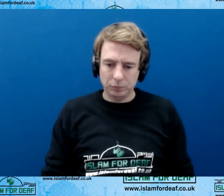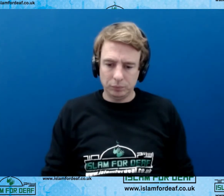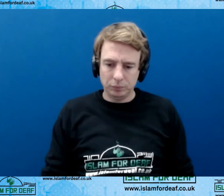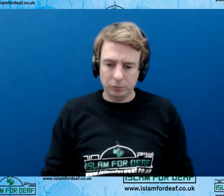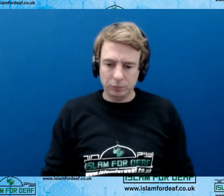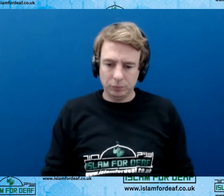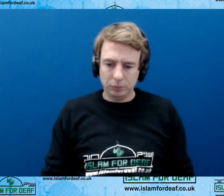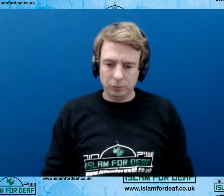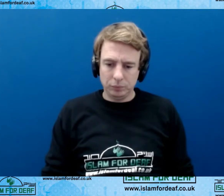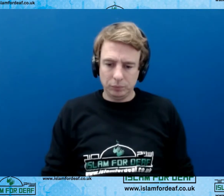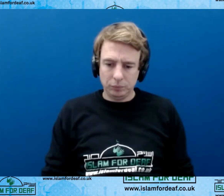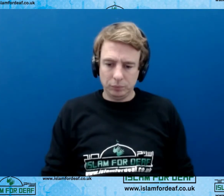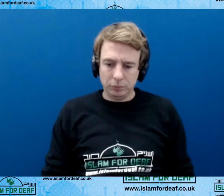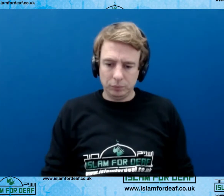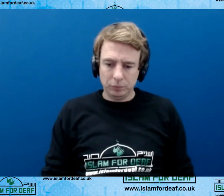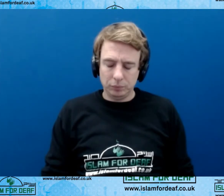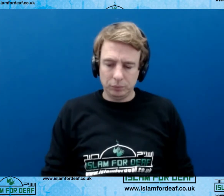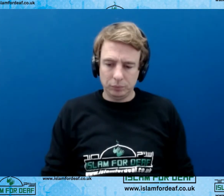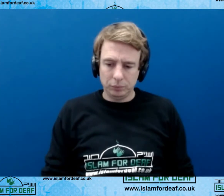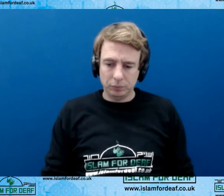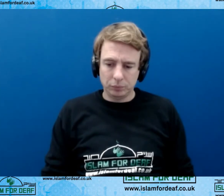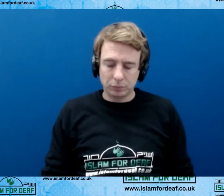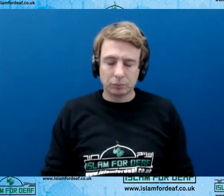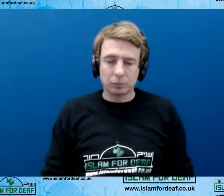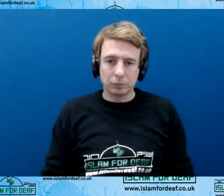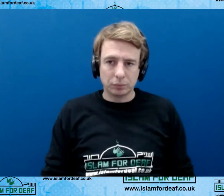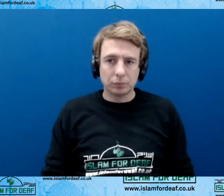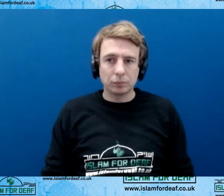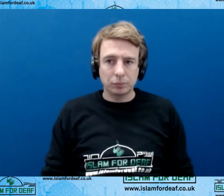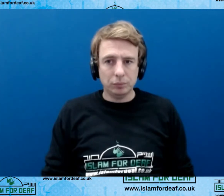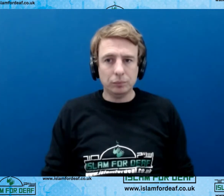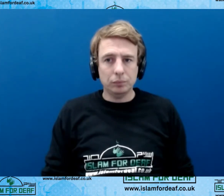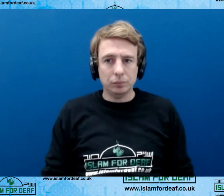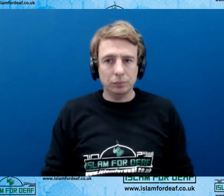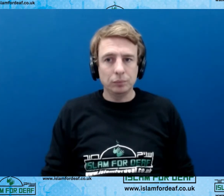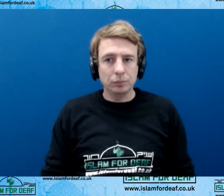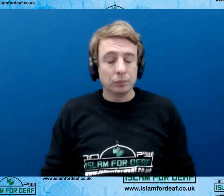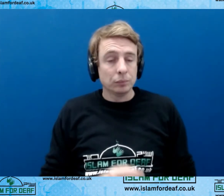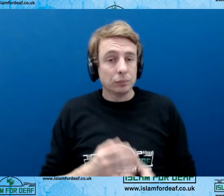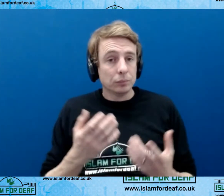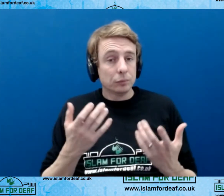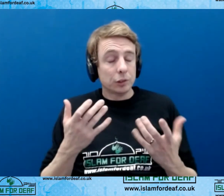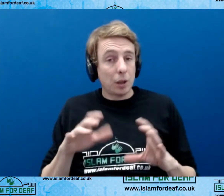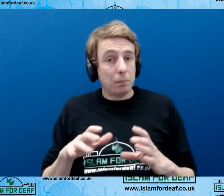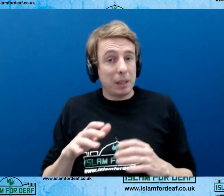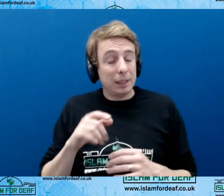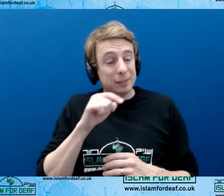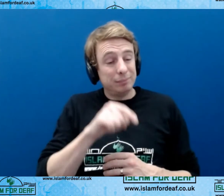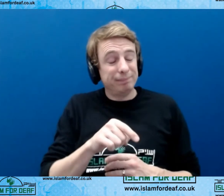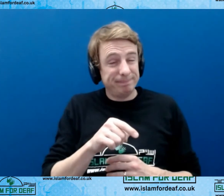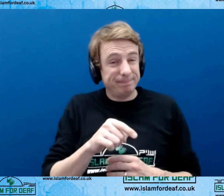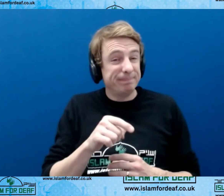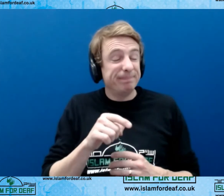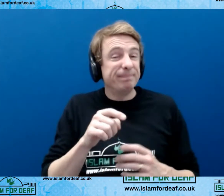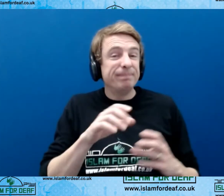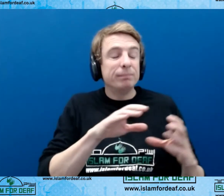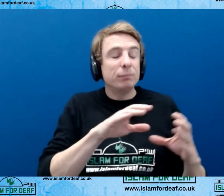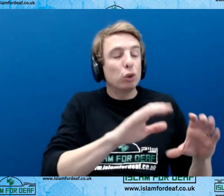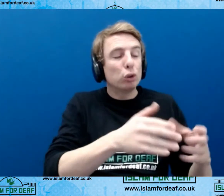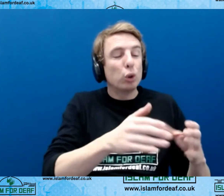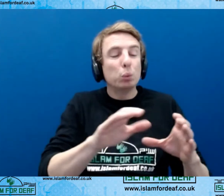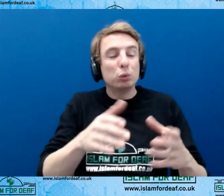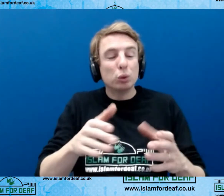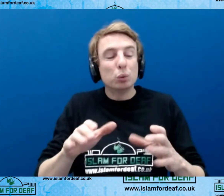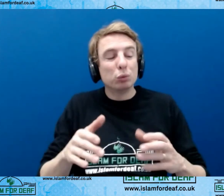So this was the case while all the people around that area were in turmoil and fighting. Those people in that area were in